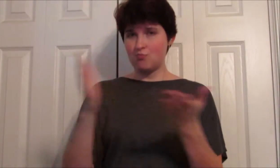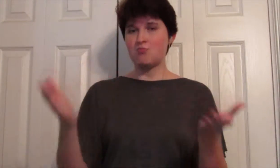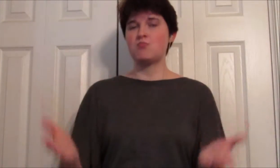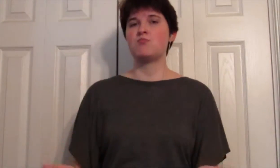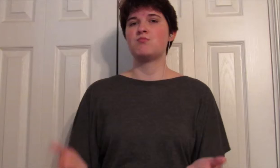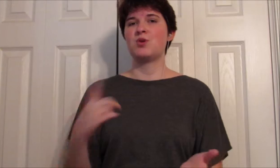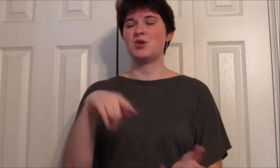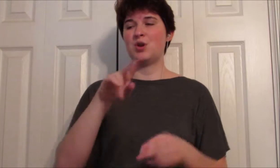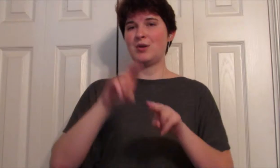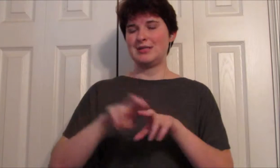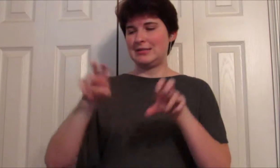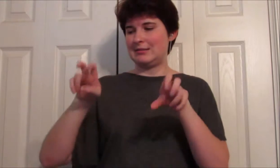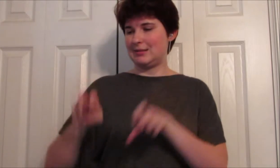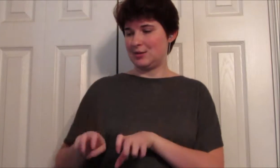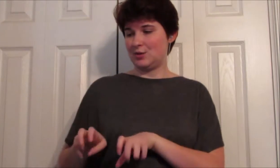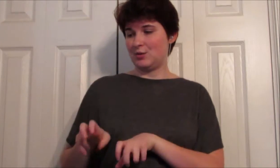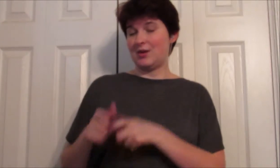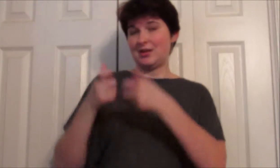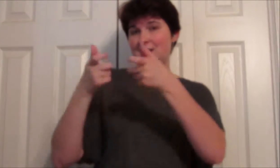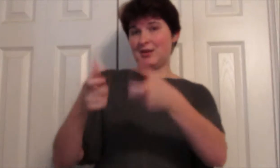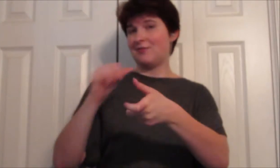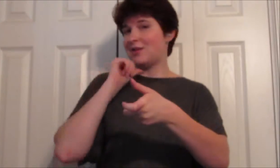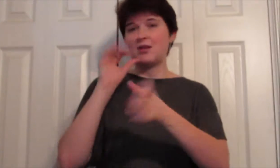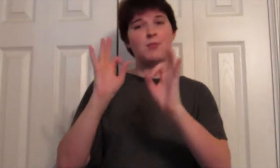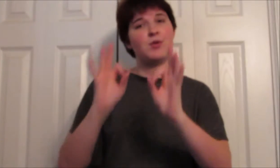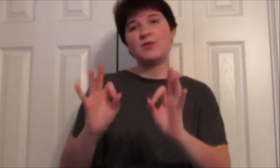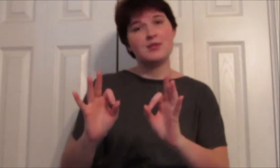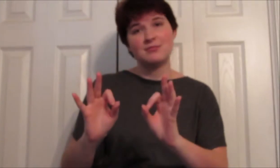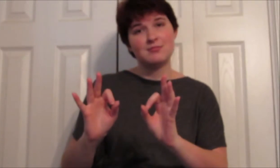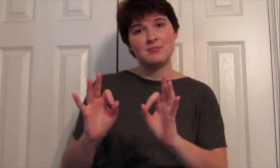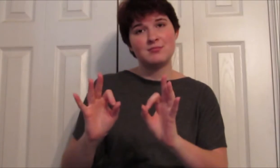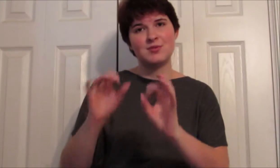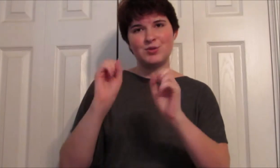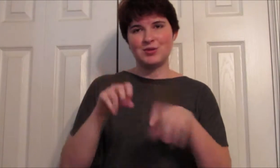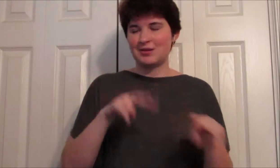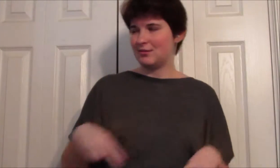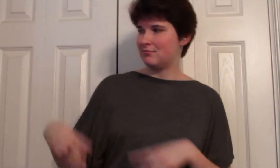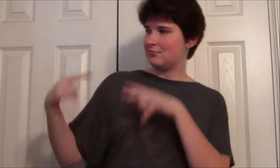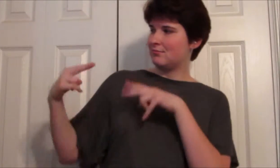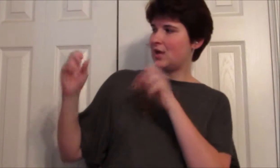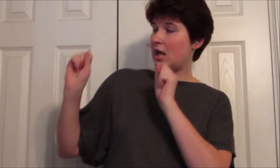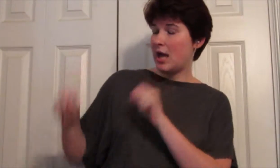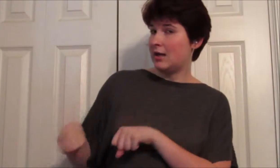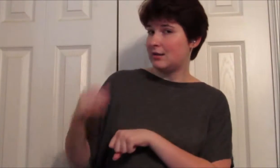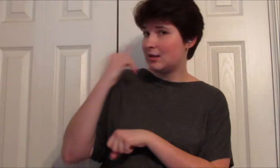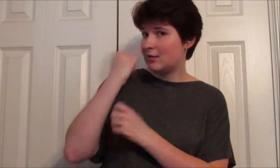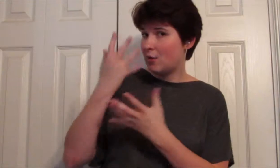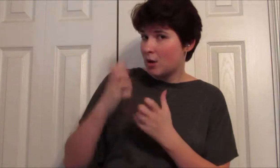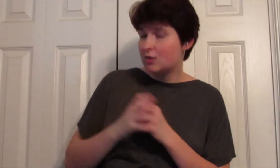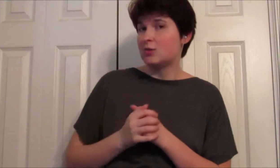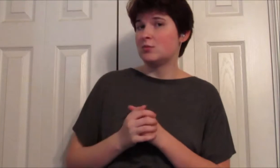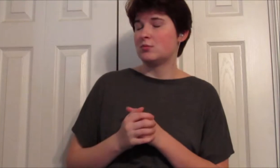spouse, you are sitting next to an imperfect gift. You can take a look at that gift right now if you want